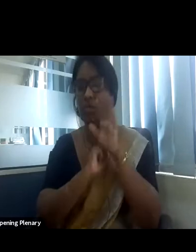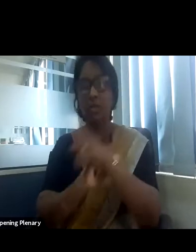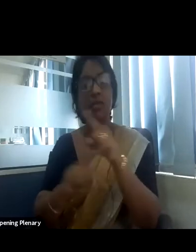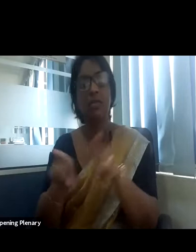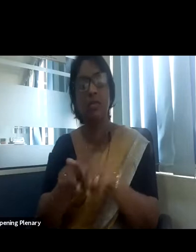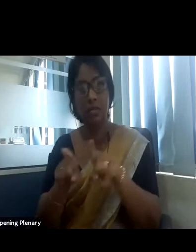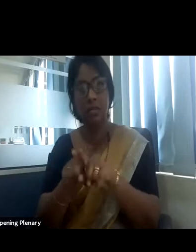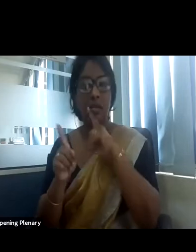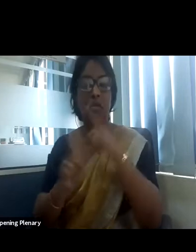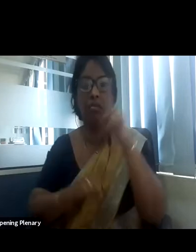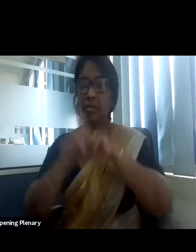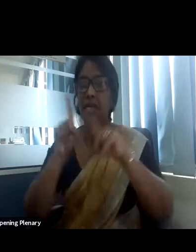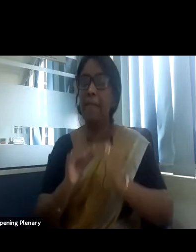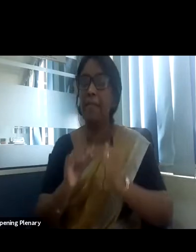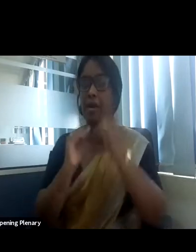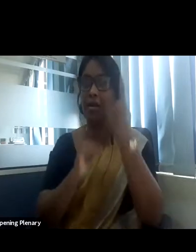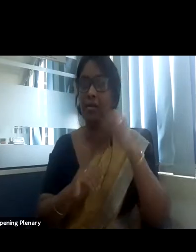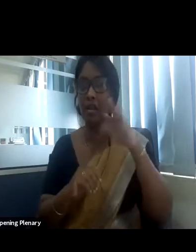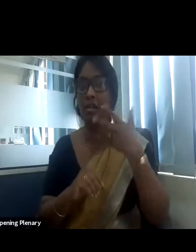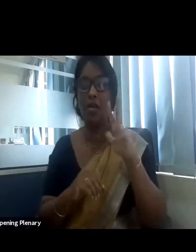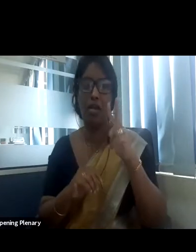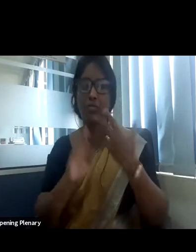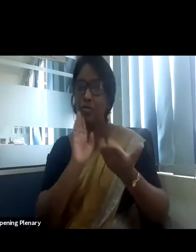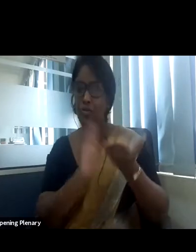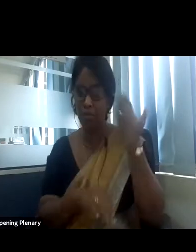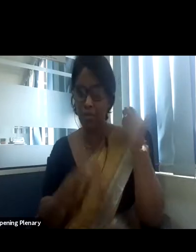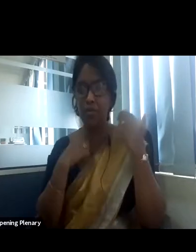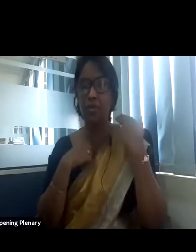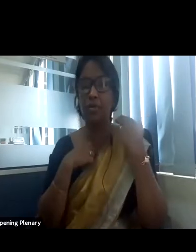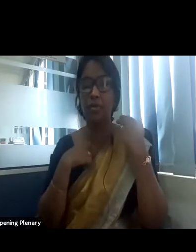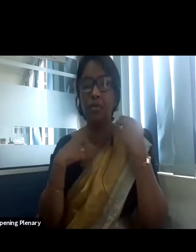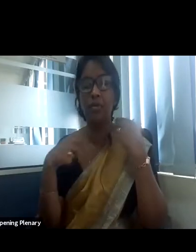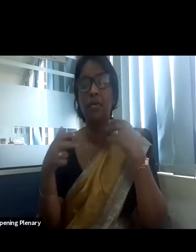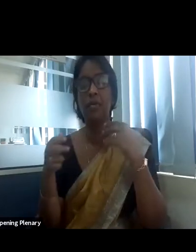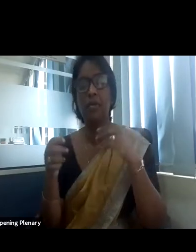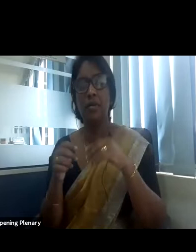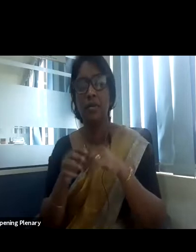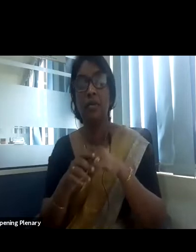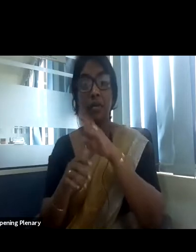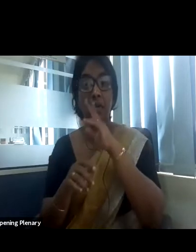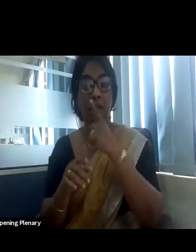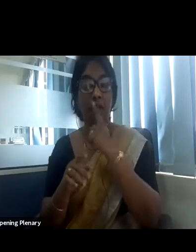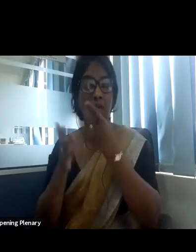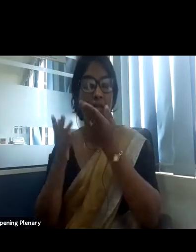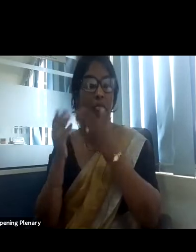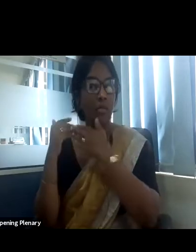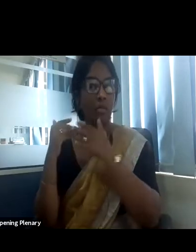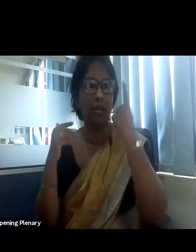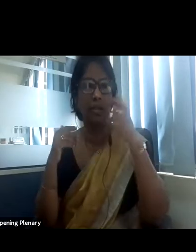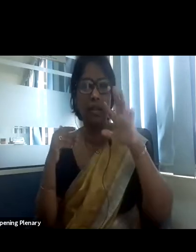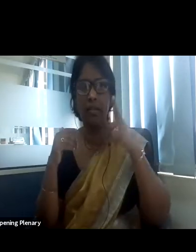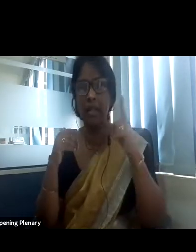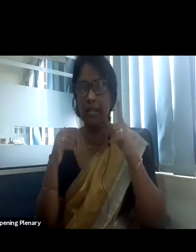You'll remember this was a phenomenon in the 70s and 80s. And interesting in this context are the recent global discussions